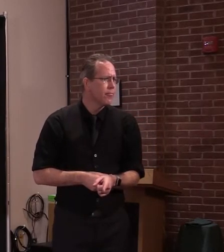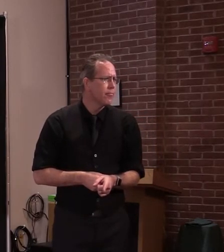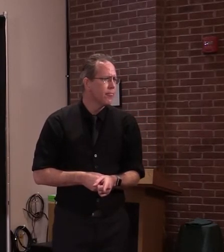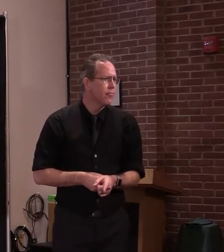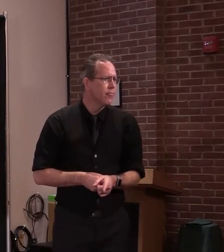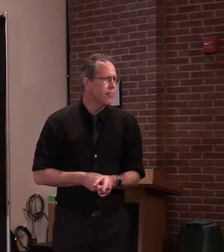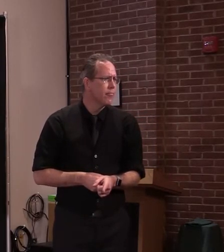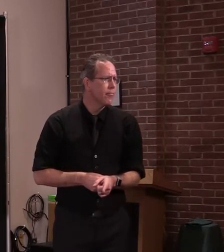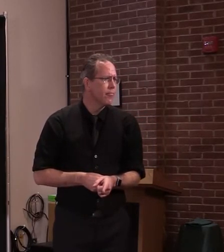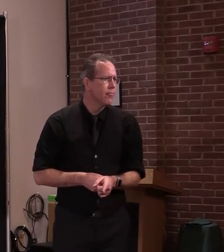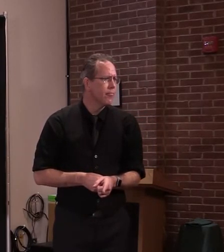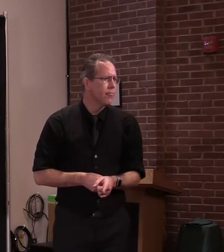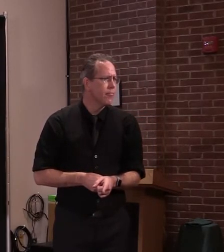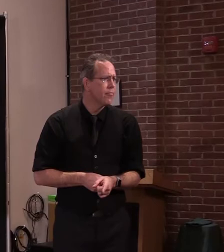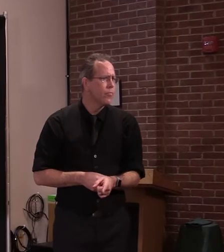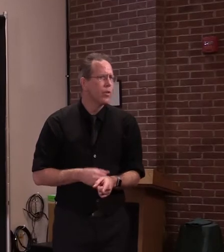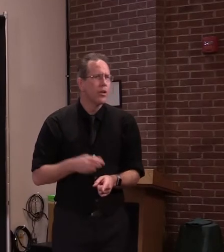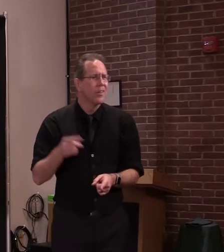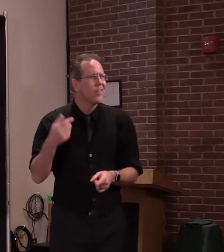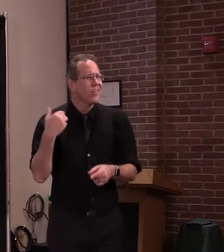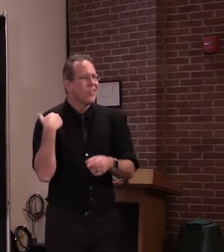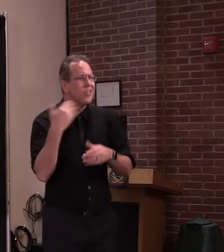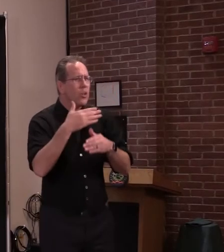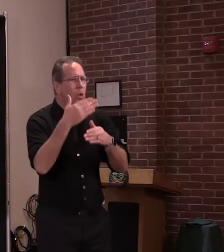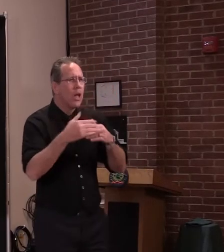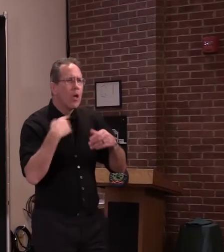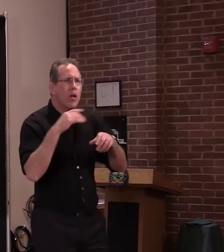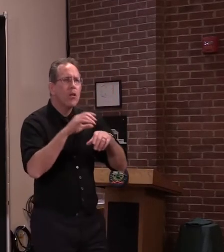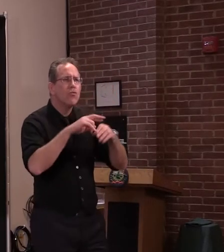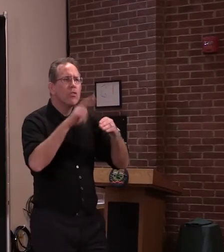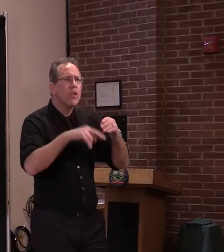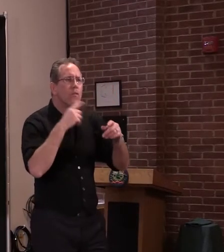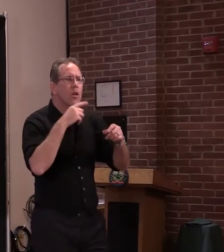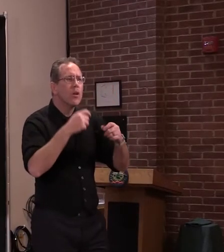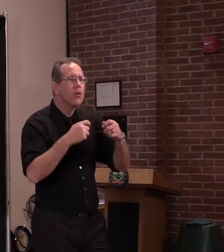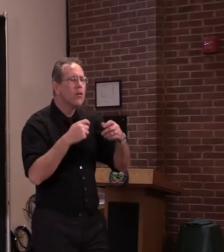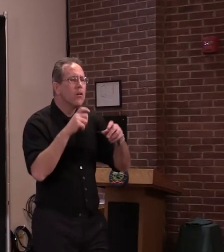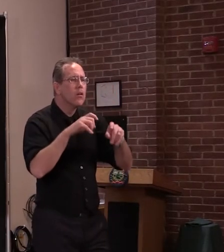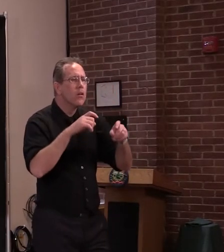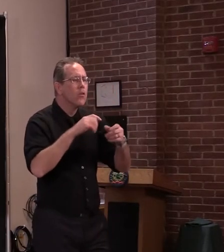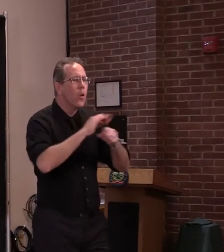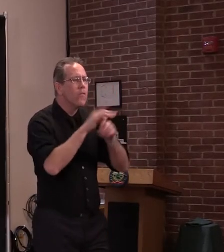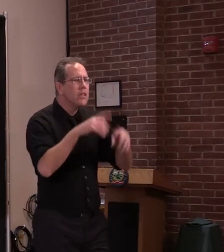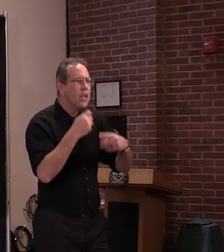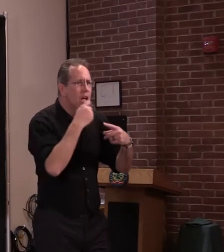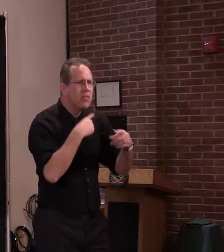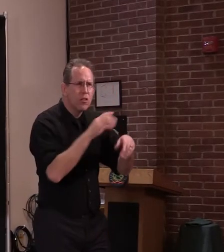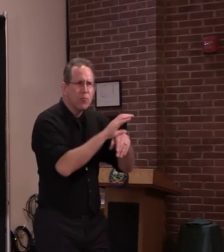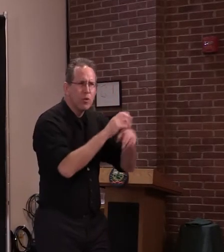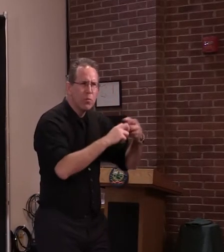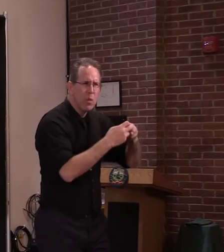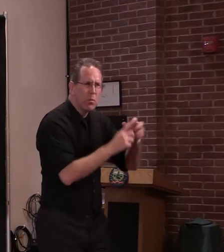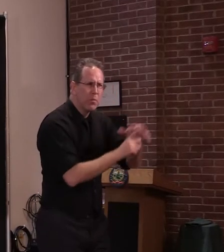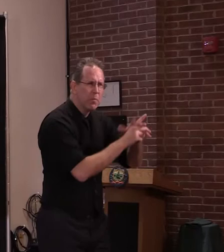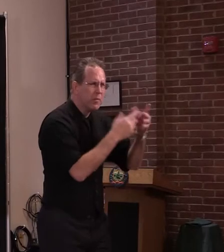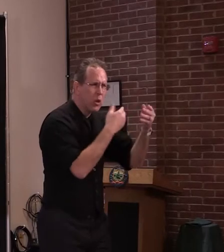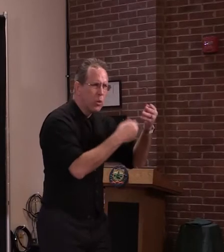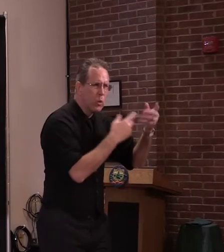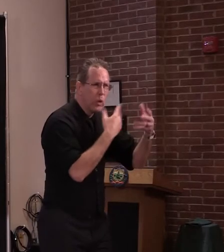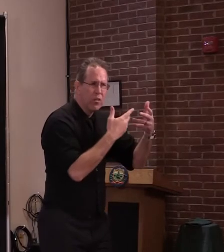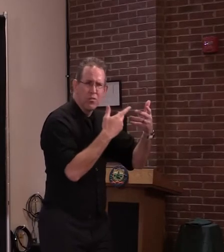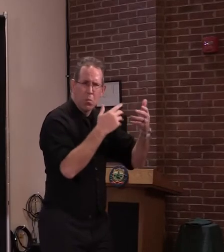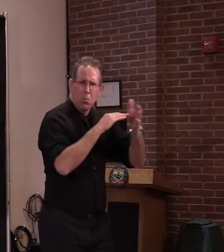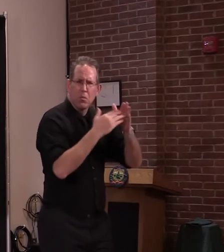glitch in terms of the state system, or was that something with the lab? I wasn't clear on that. Yeah, from